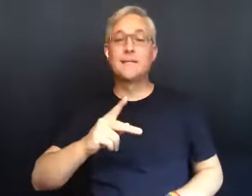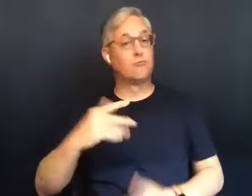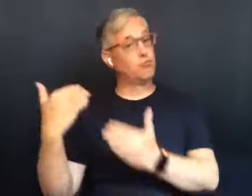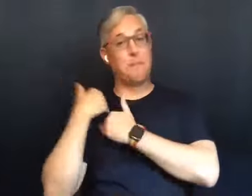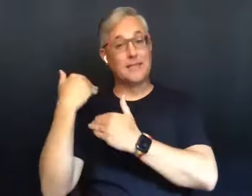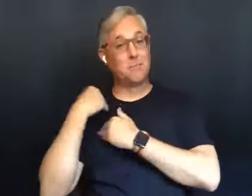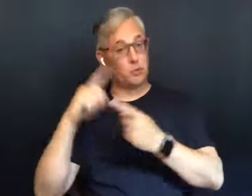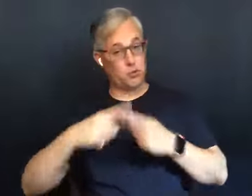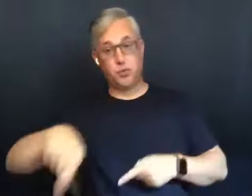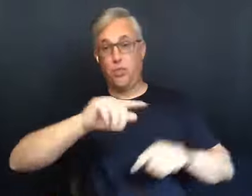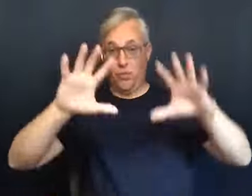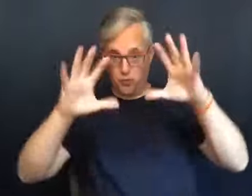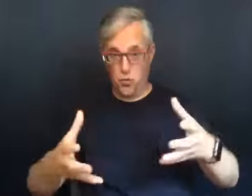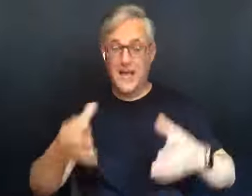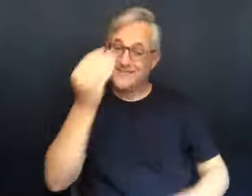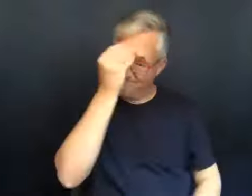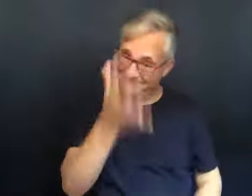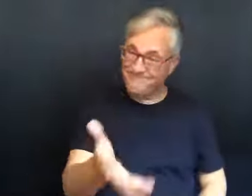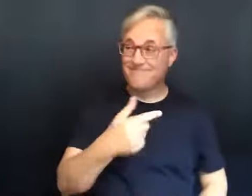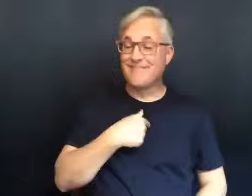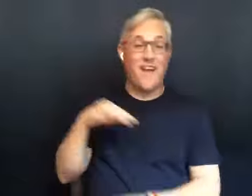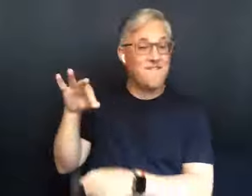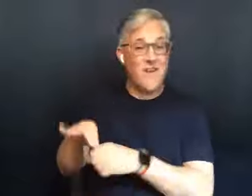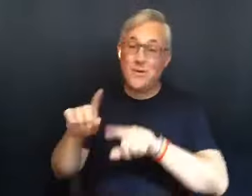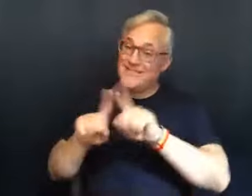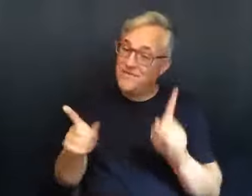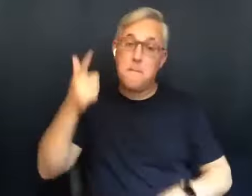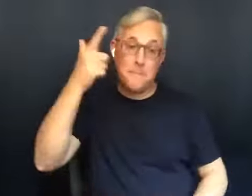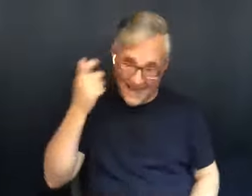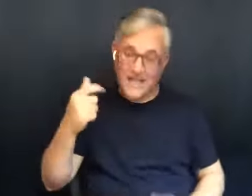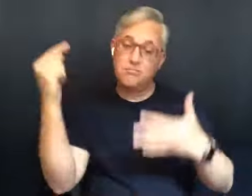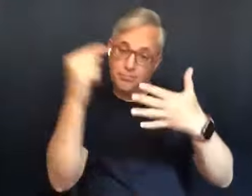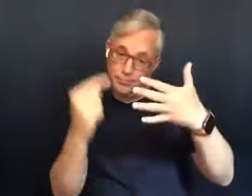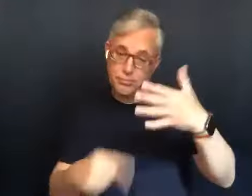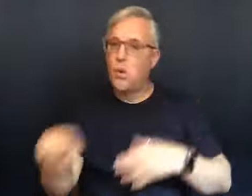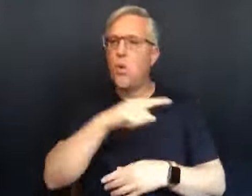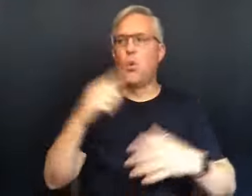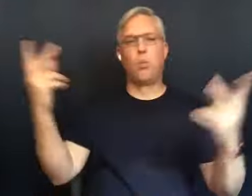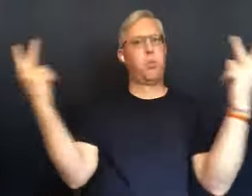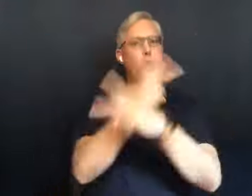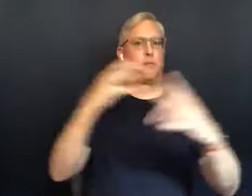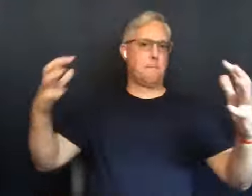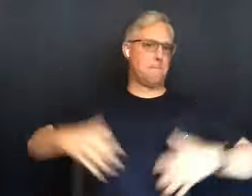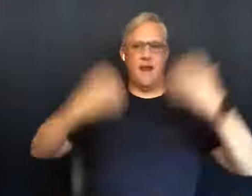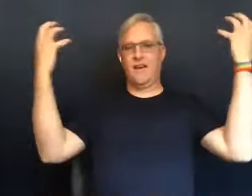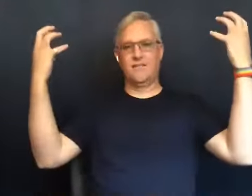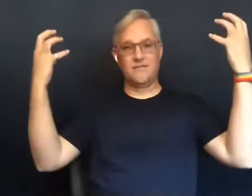with the instructions. And he came back and he was directly responsible, and he gave a report back. And they were